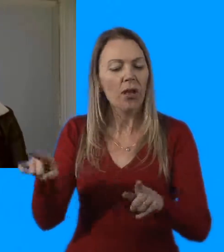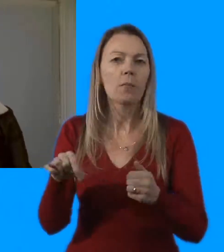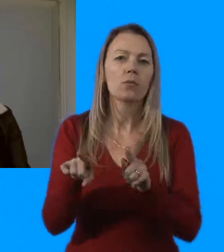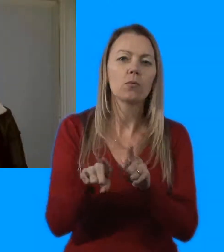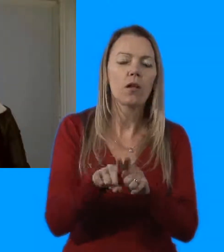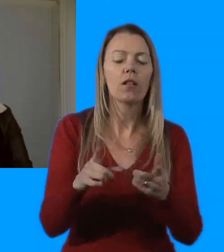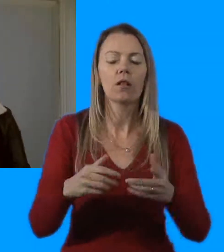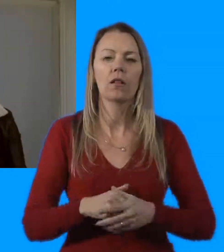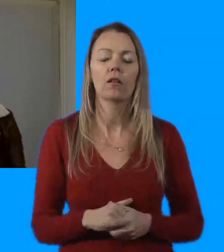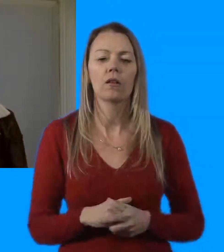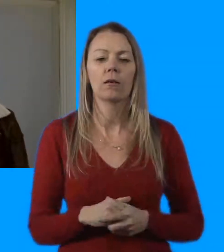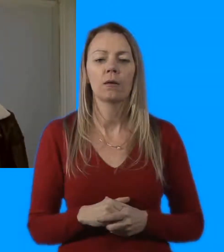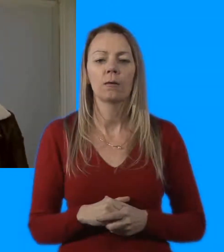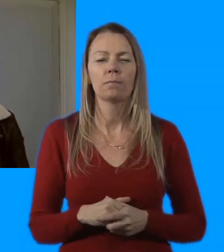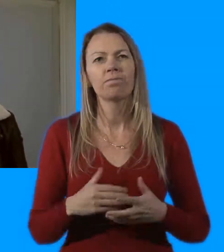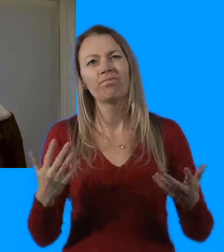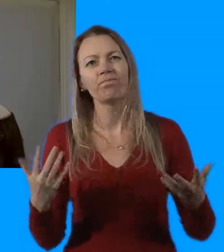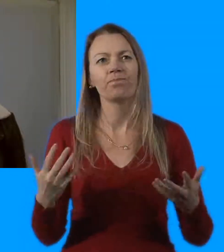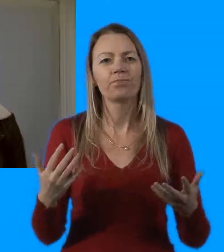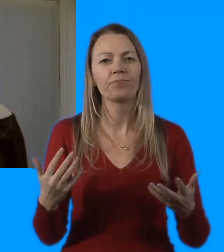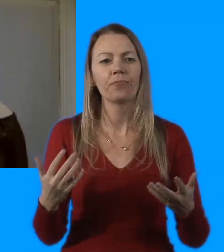then maybe working with them as well.